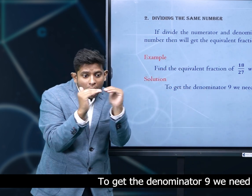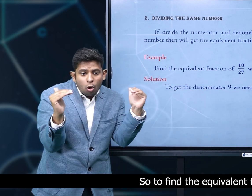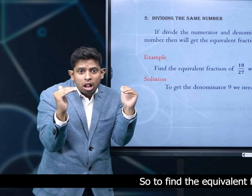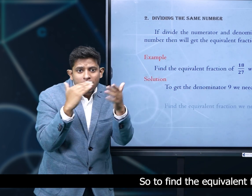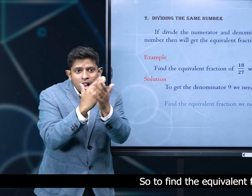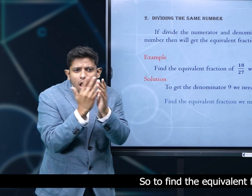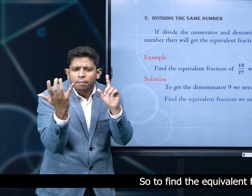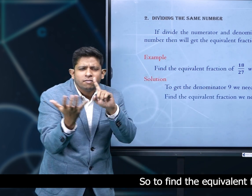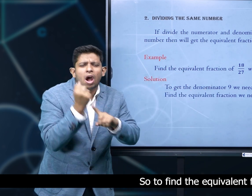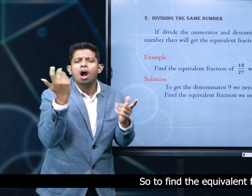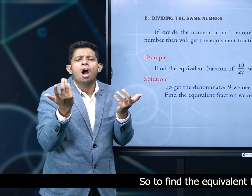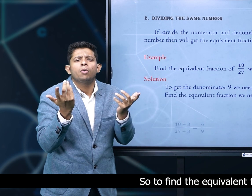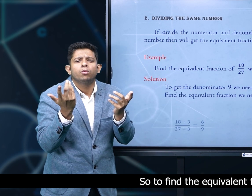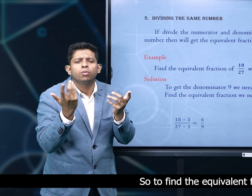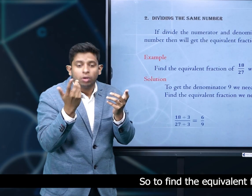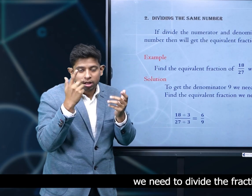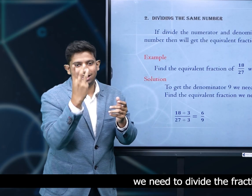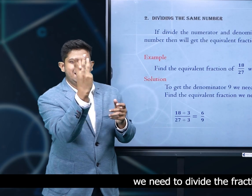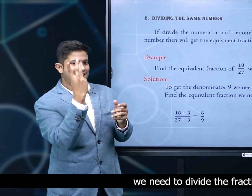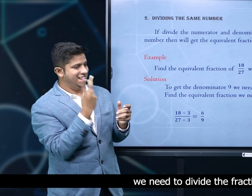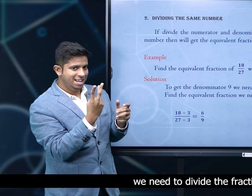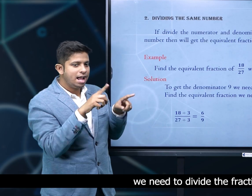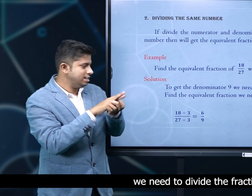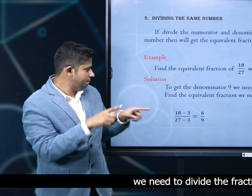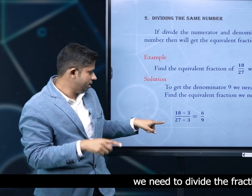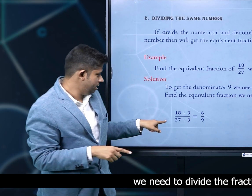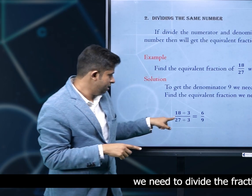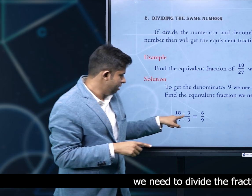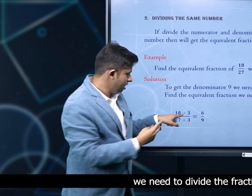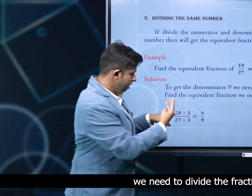So to find the equivalent fraction, we need to divide the fraction by 3.